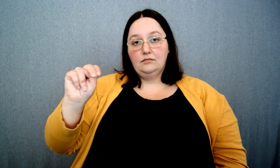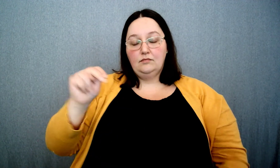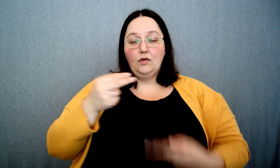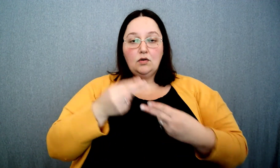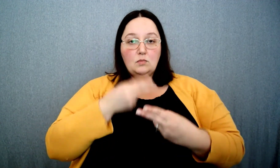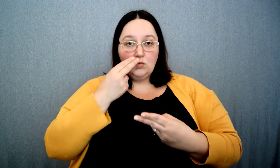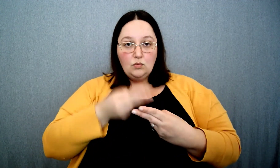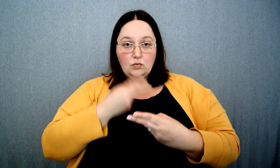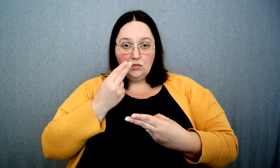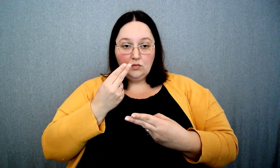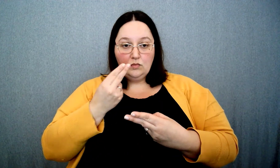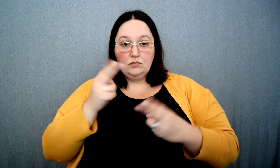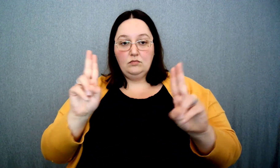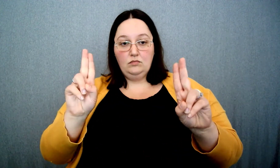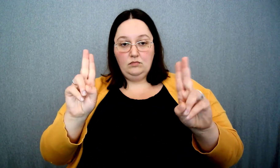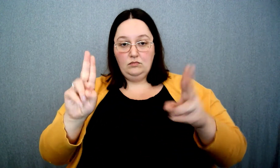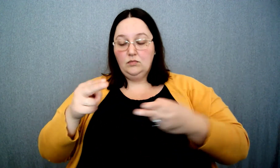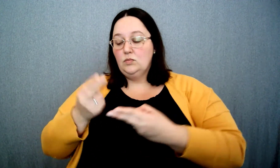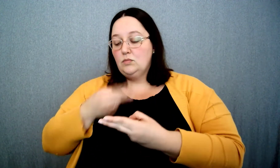Spoon with 2 U hand shapes.